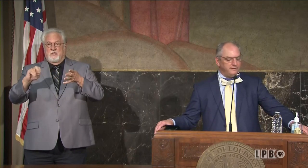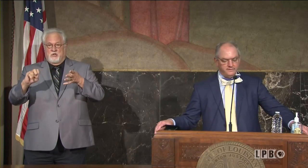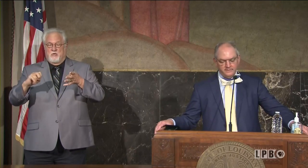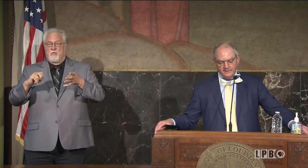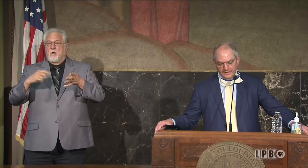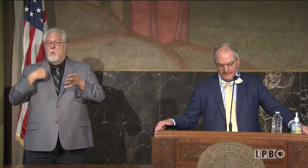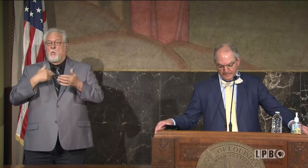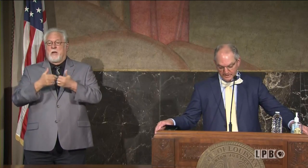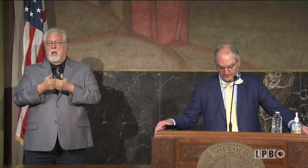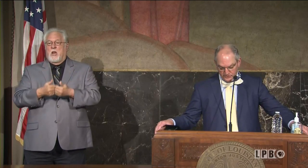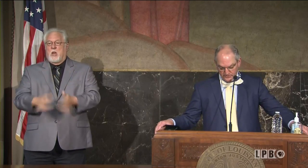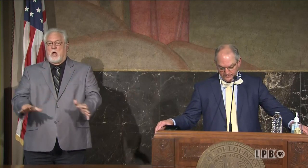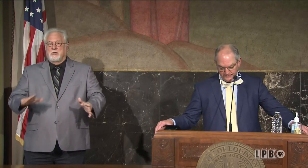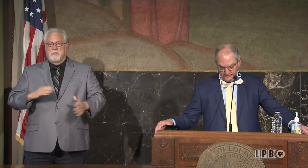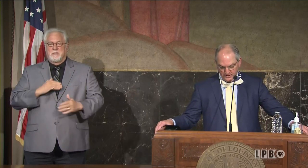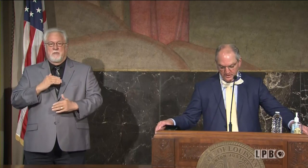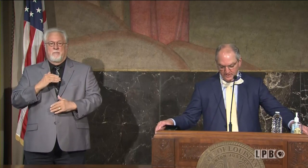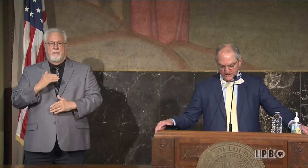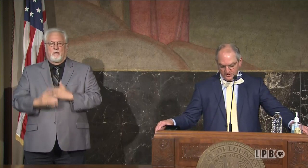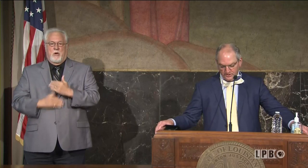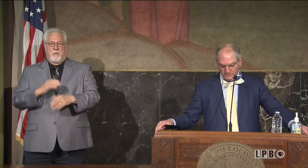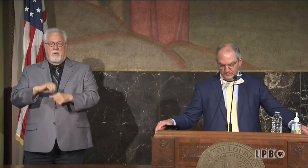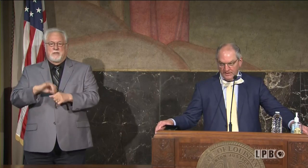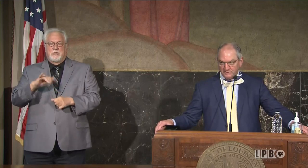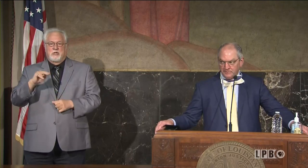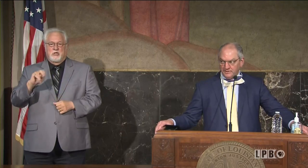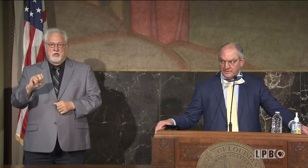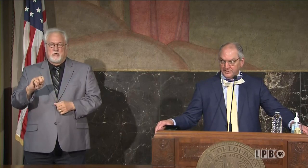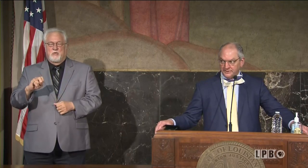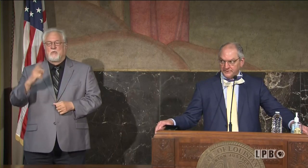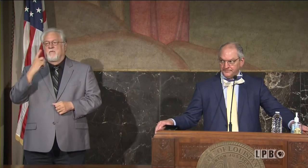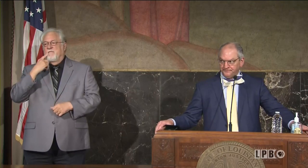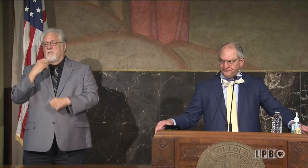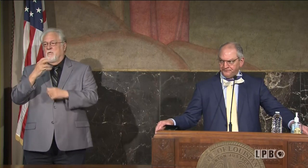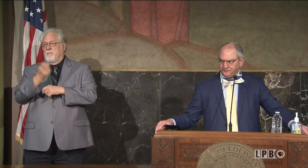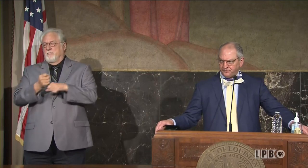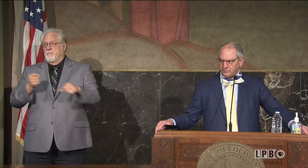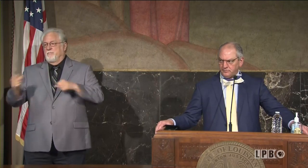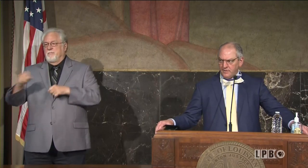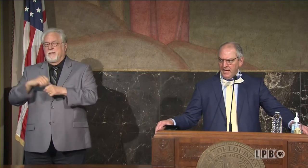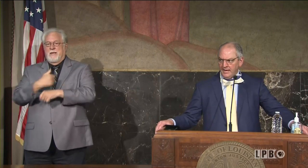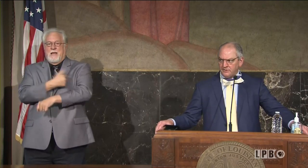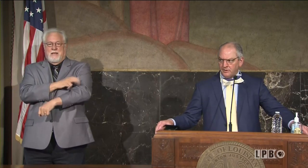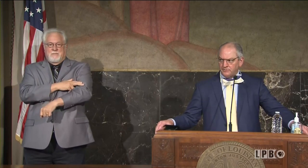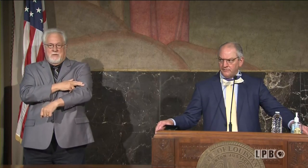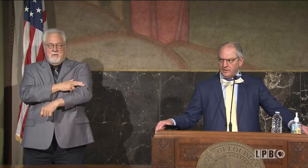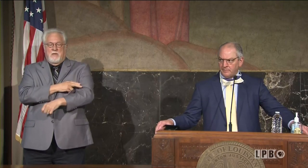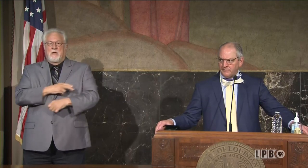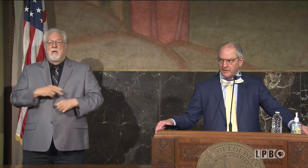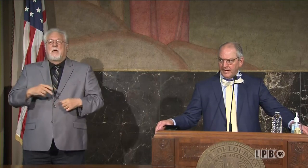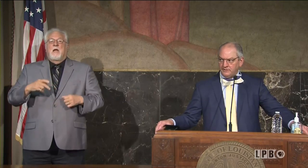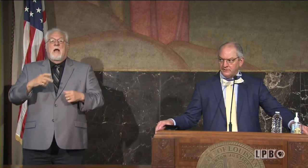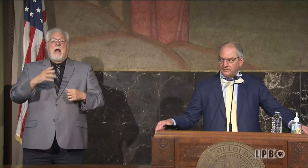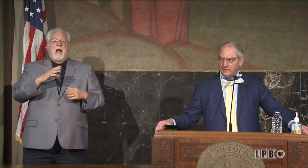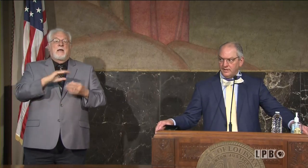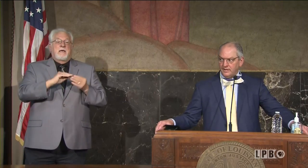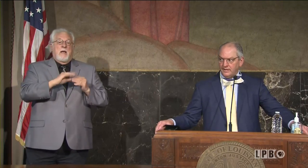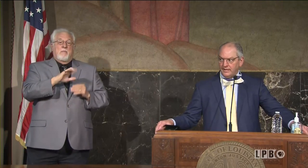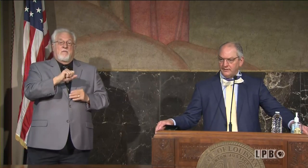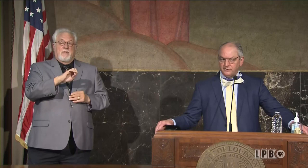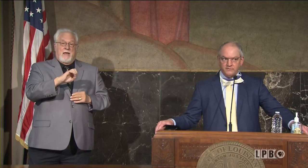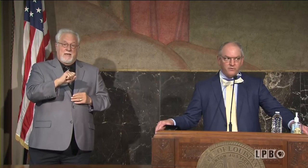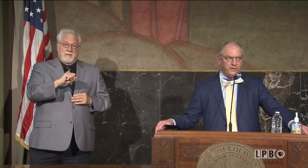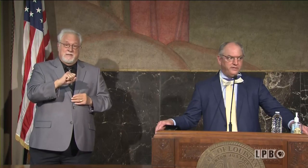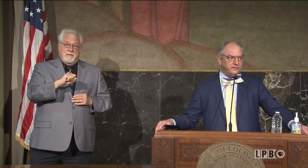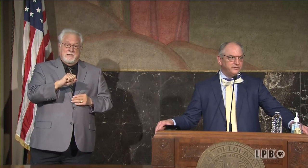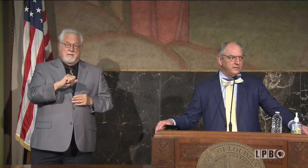made in the month of June in terms of hospitalizations. And in terms of the number of cases,